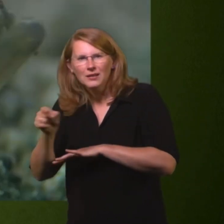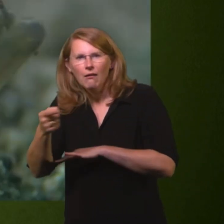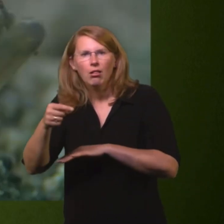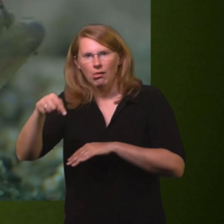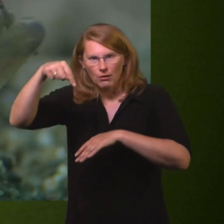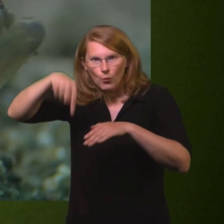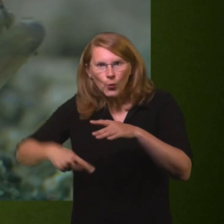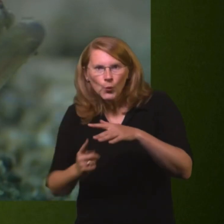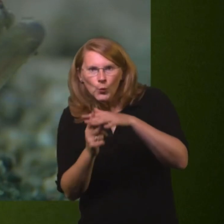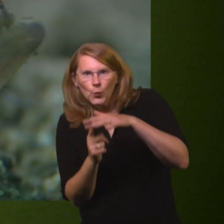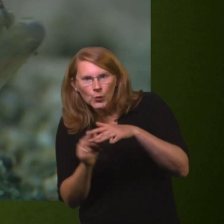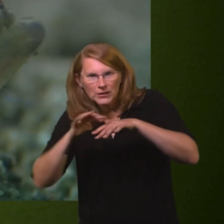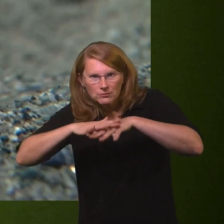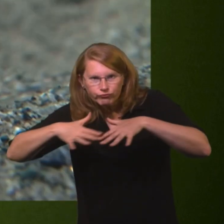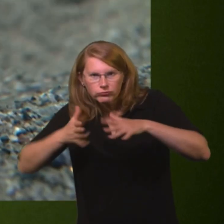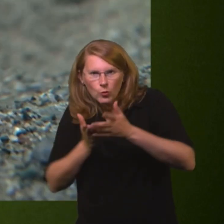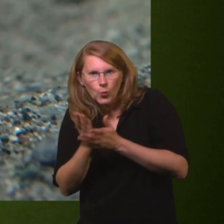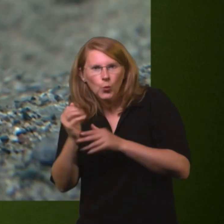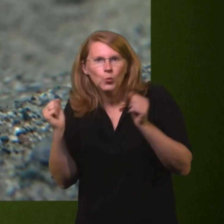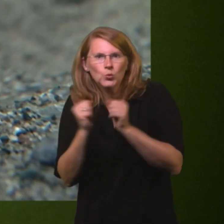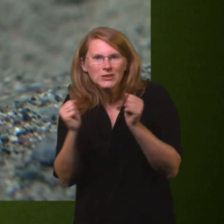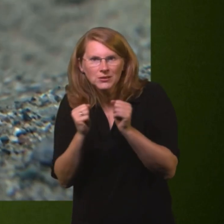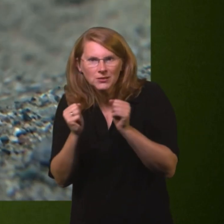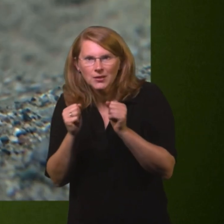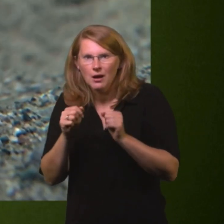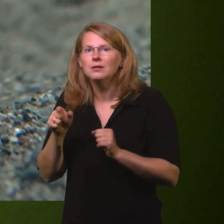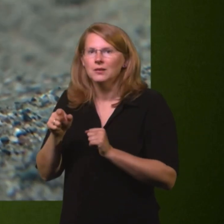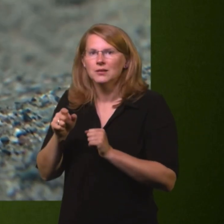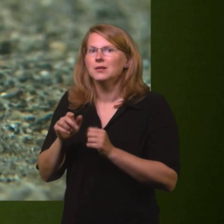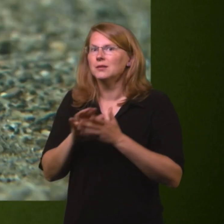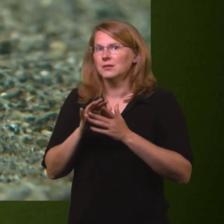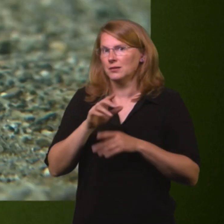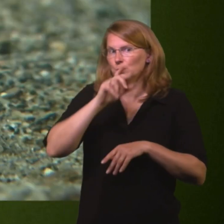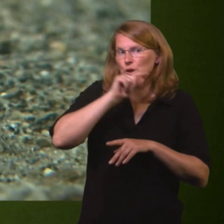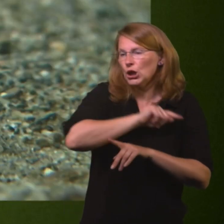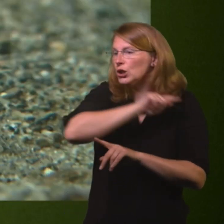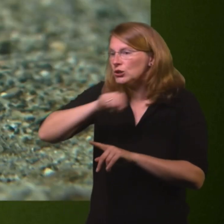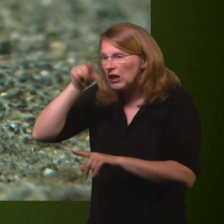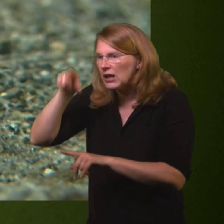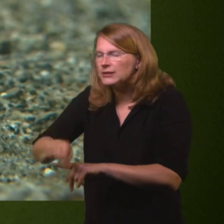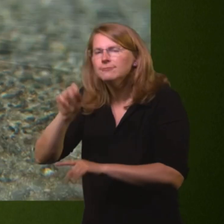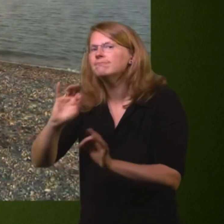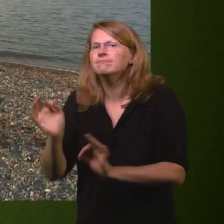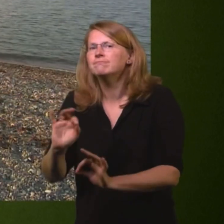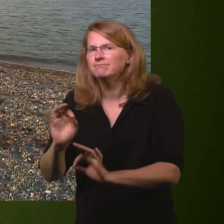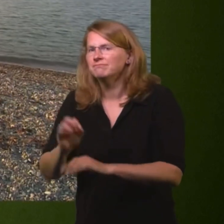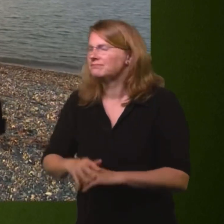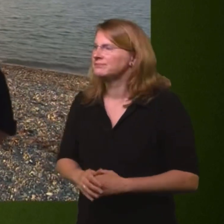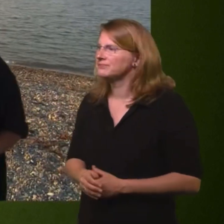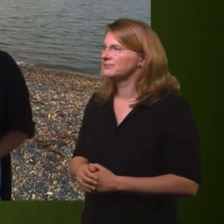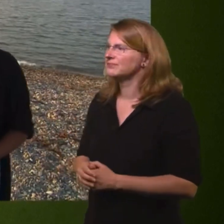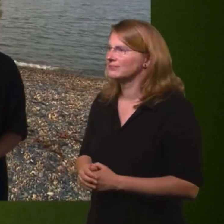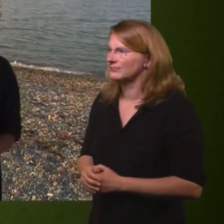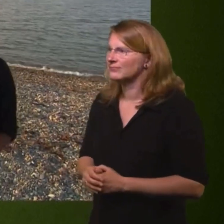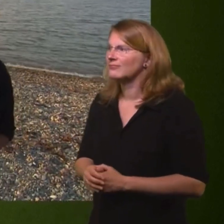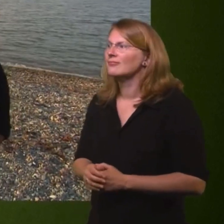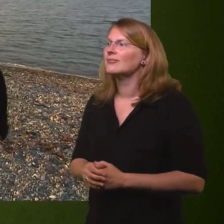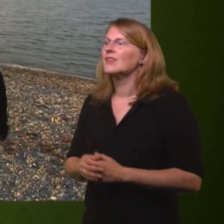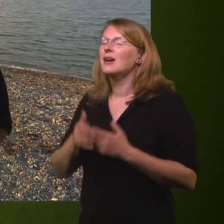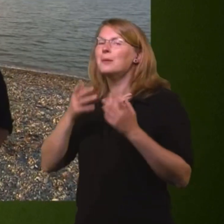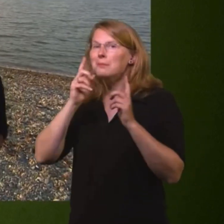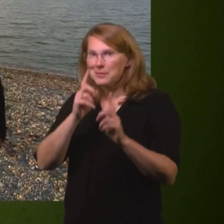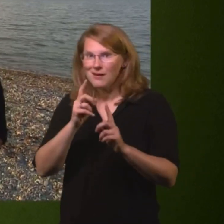come out to feed, which means they're very sensitive to changes in their local environment. Now, of course, when the returning seabirds